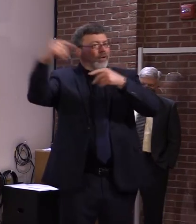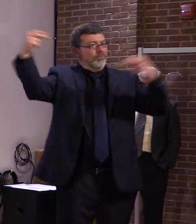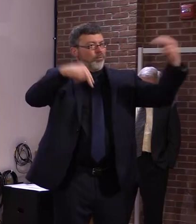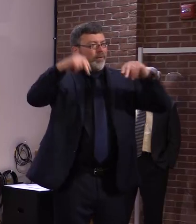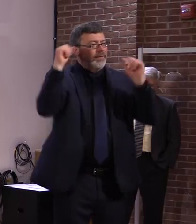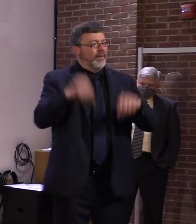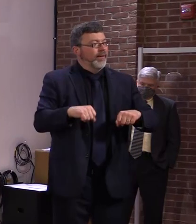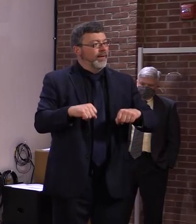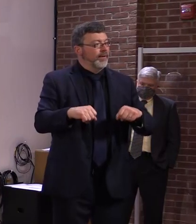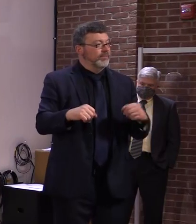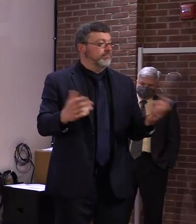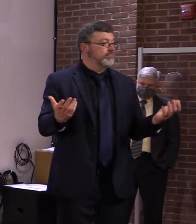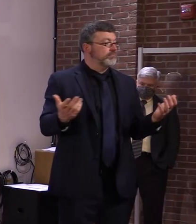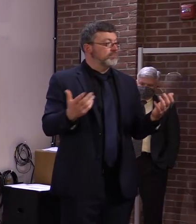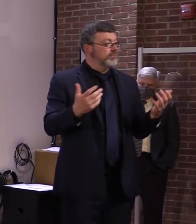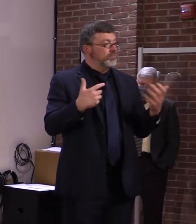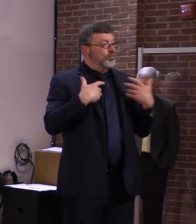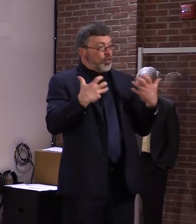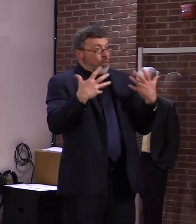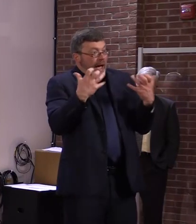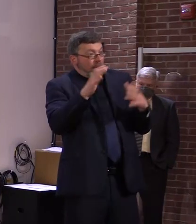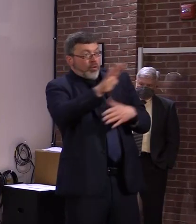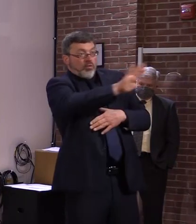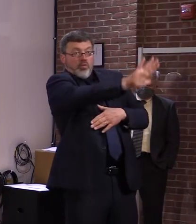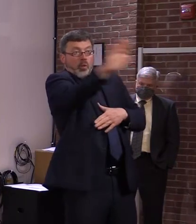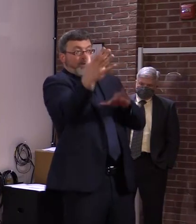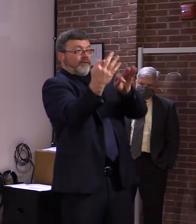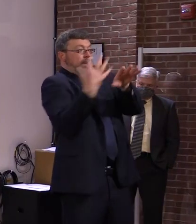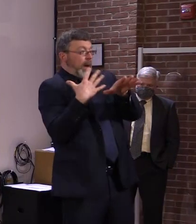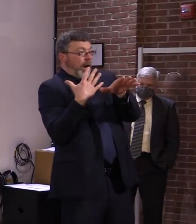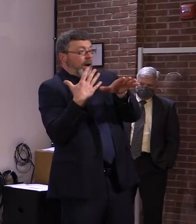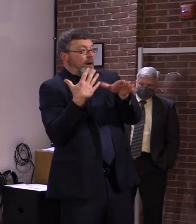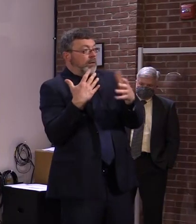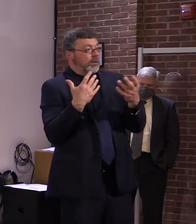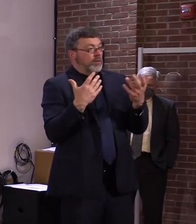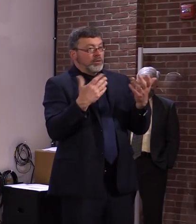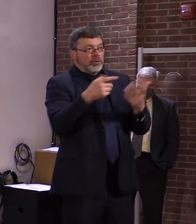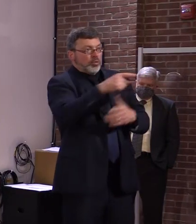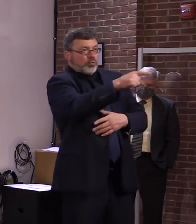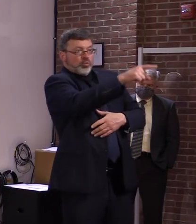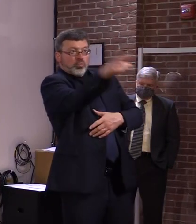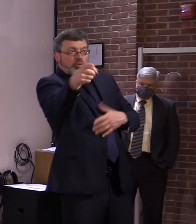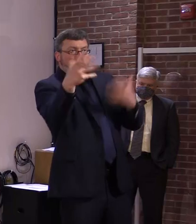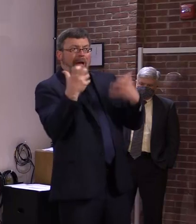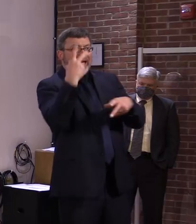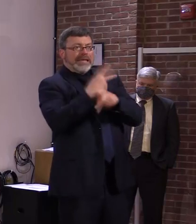and from Vermonters as to what they'd like to see continue.